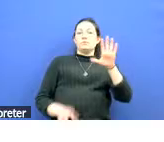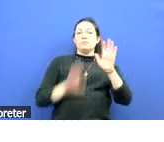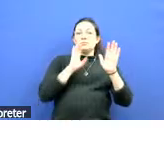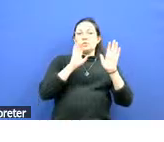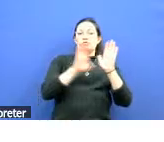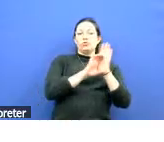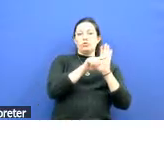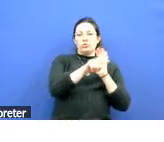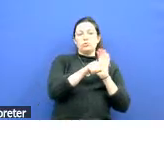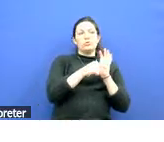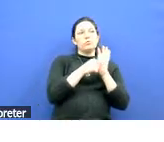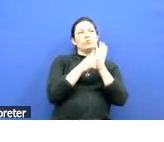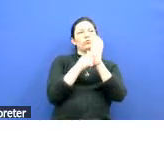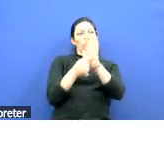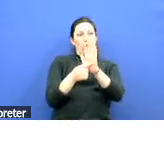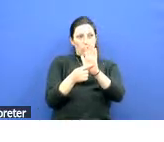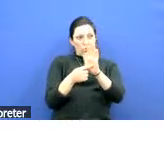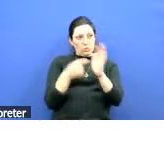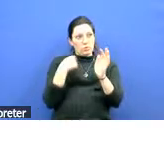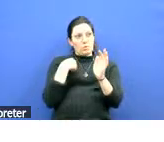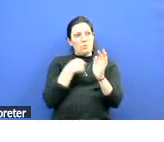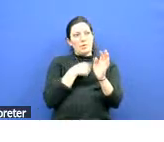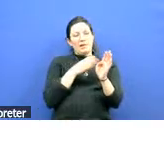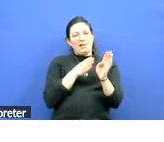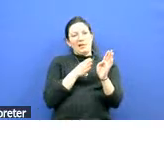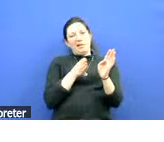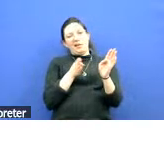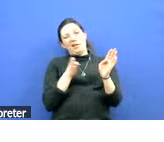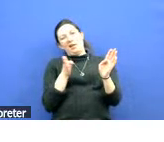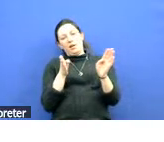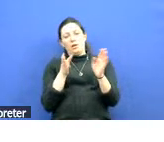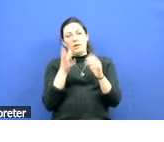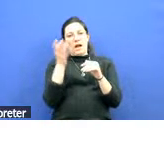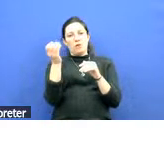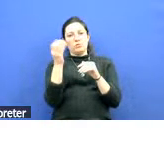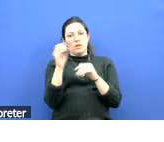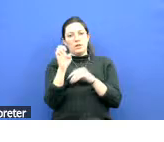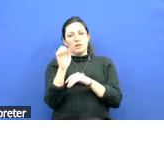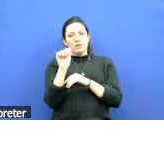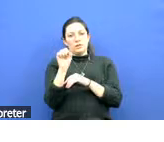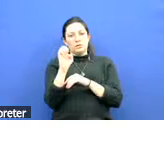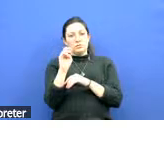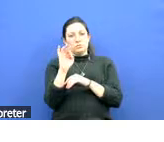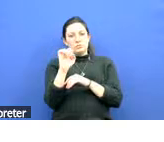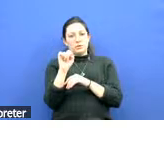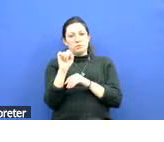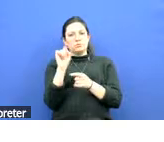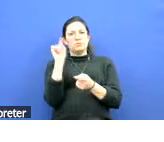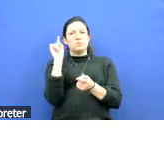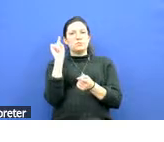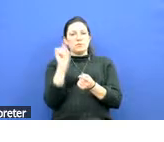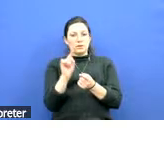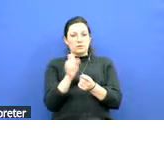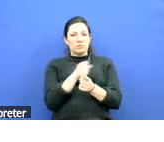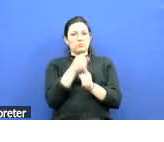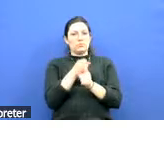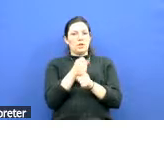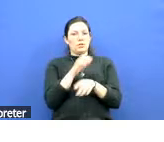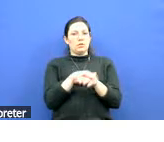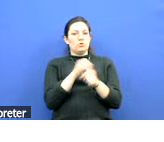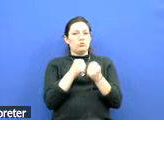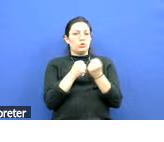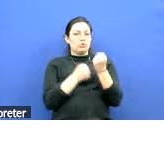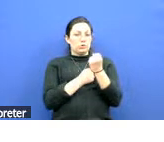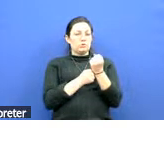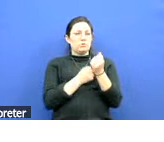do deviate from the existing easement area and structures to try to minimize impacts to certain structures. It